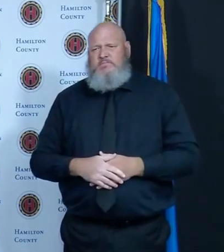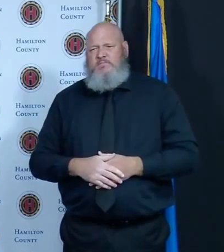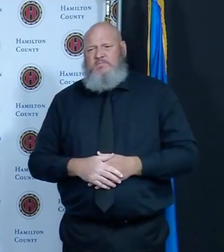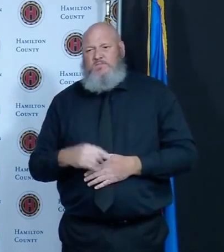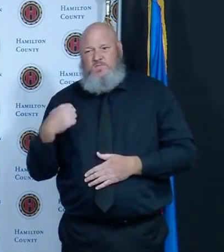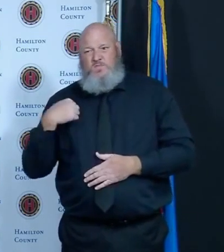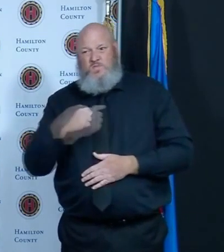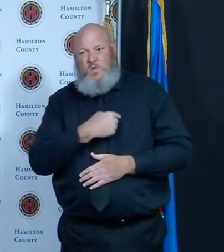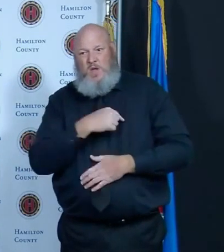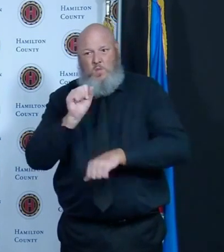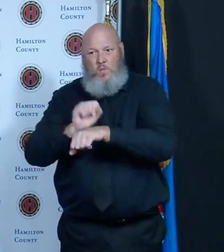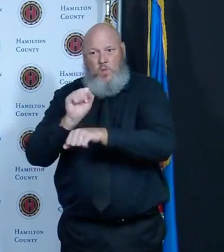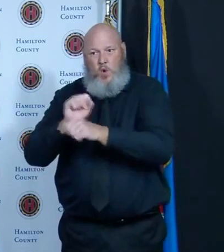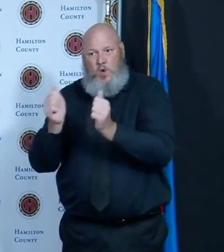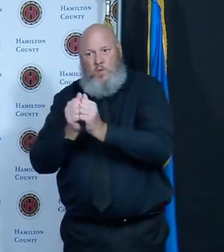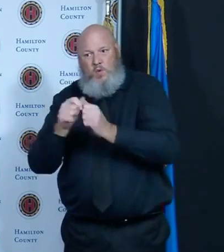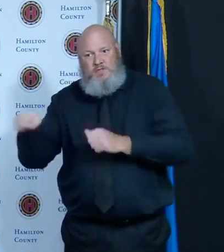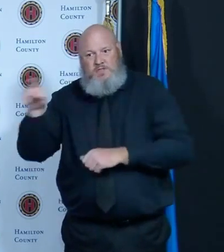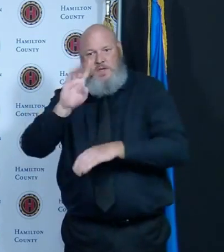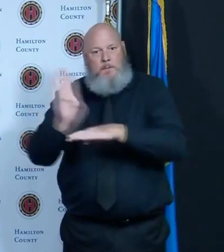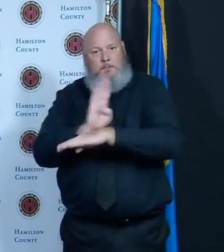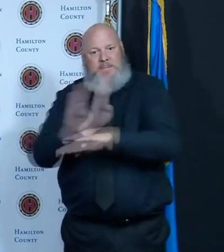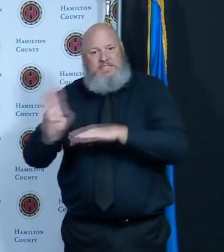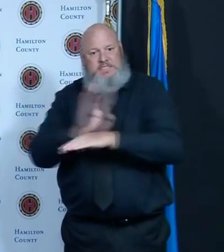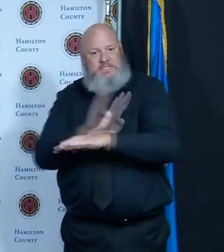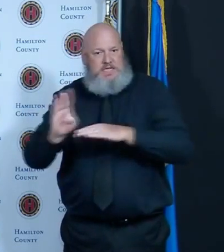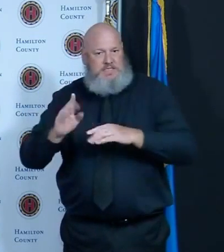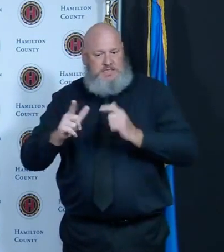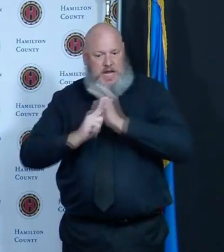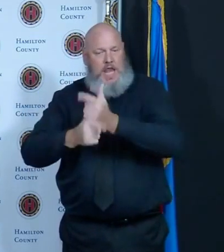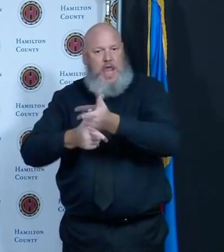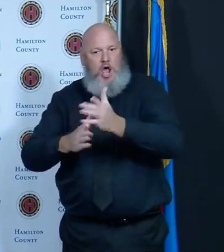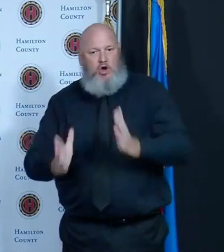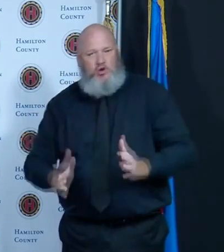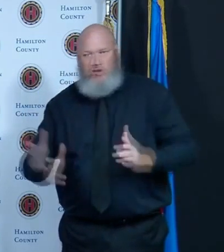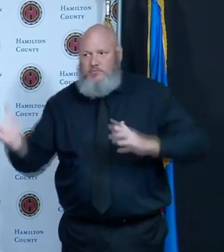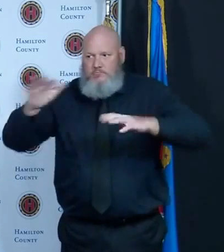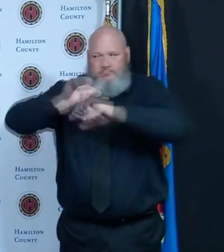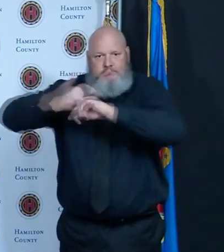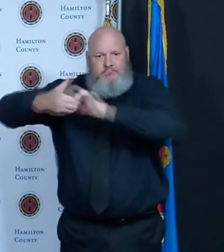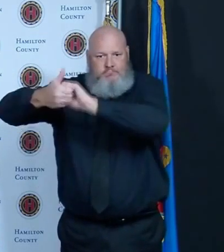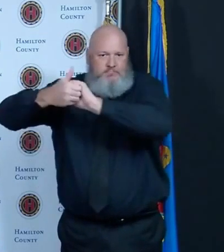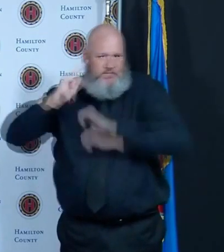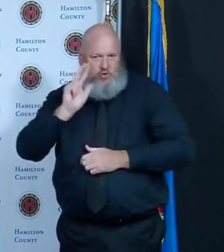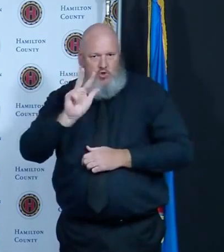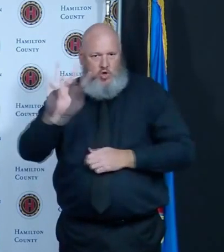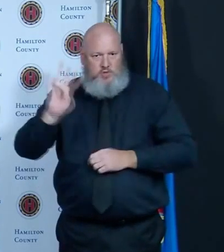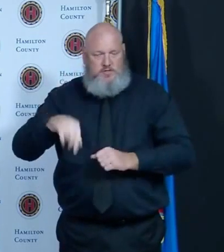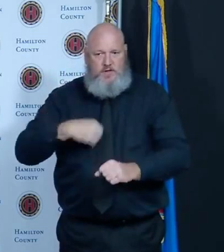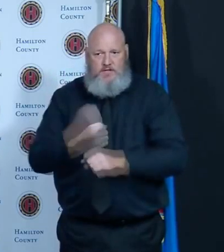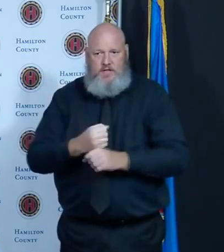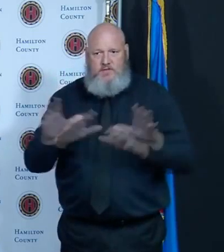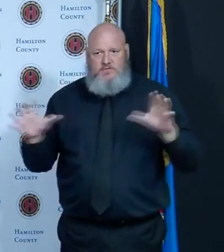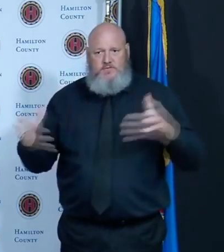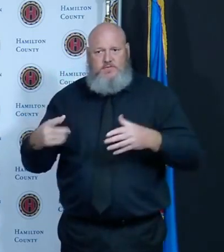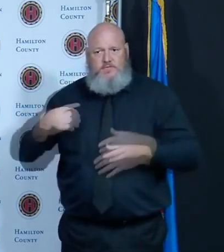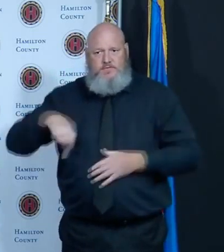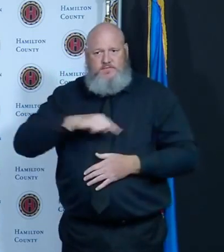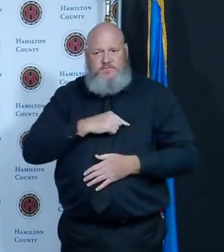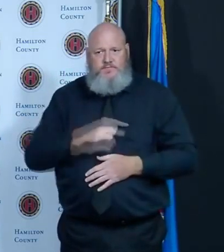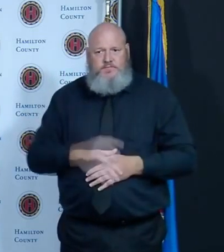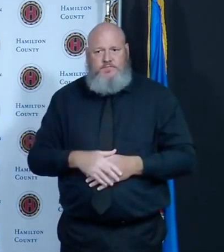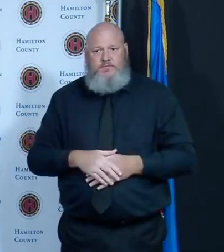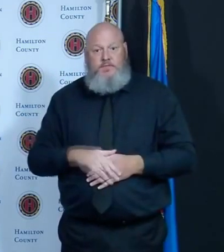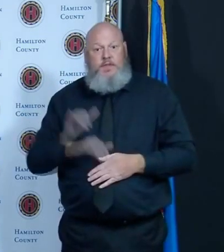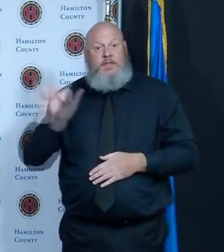line, working with the businesses of all sizes to access the CARES Act programs for our clients, for our community, for all